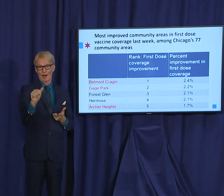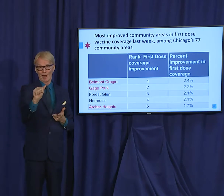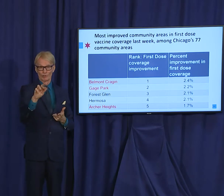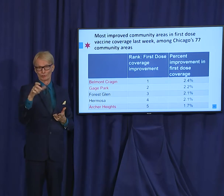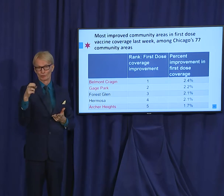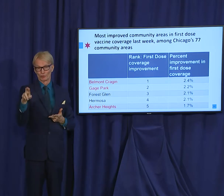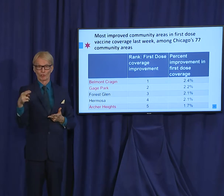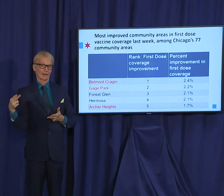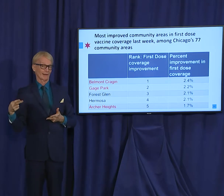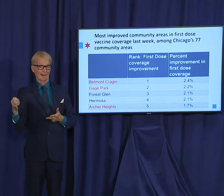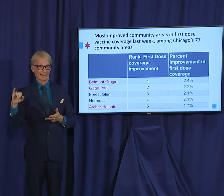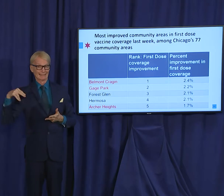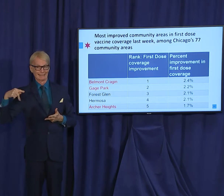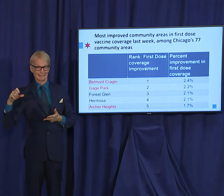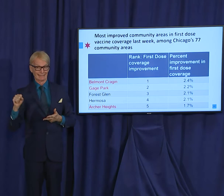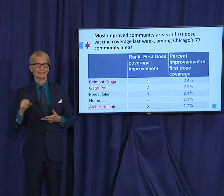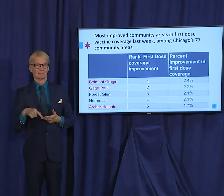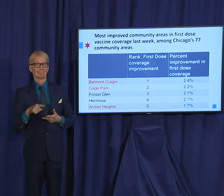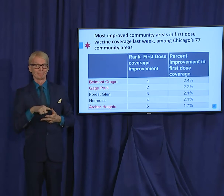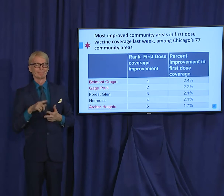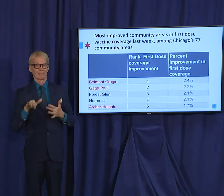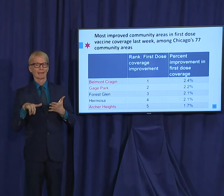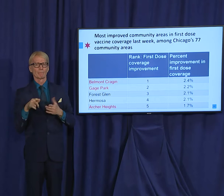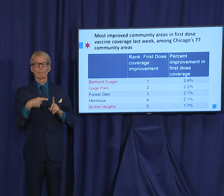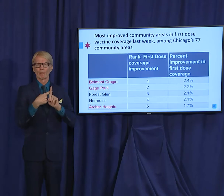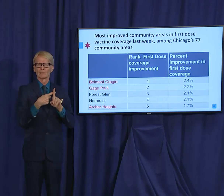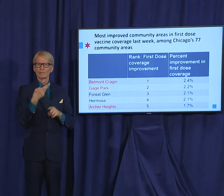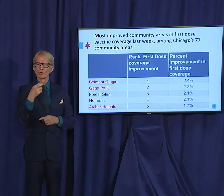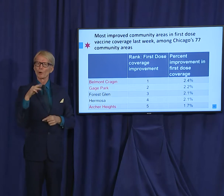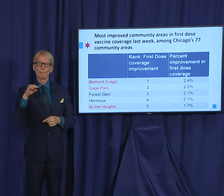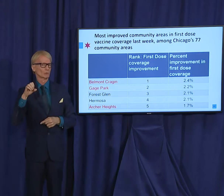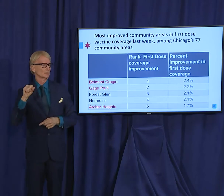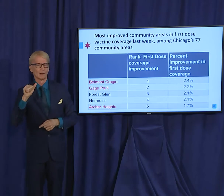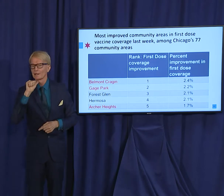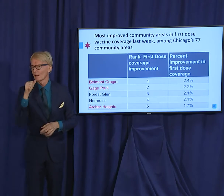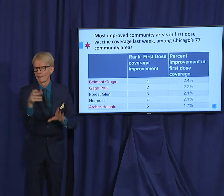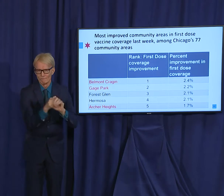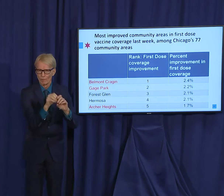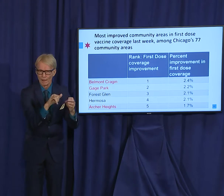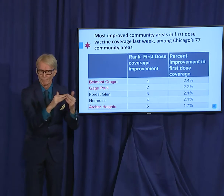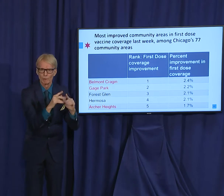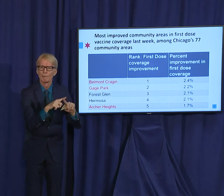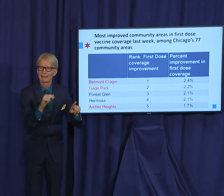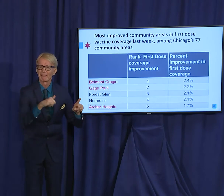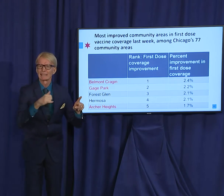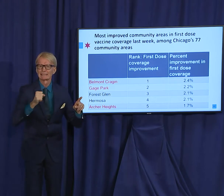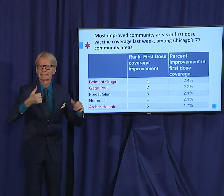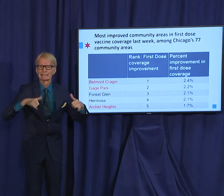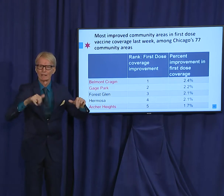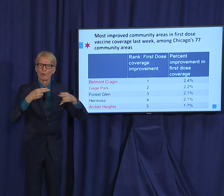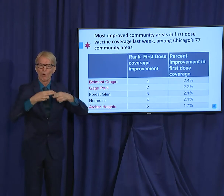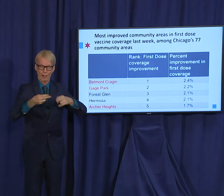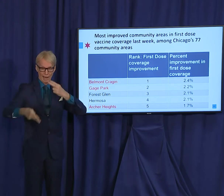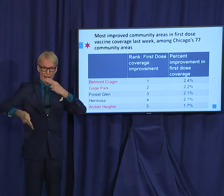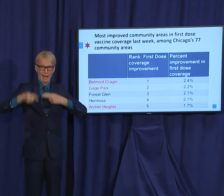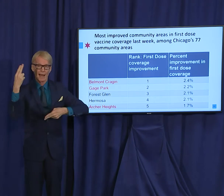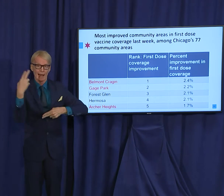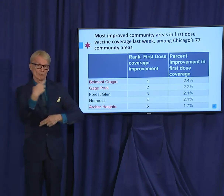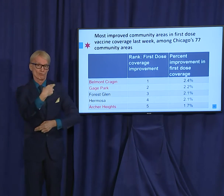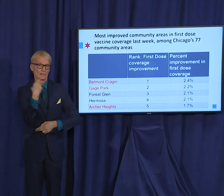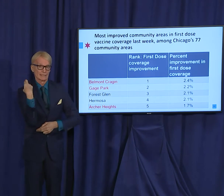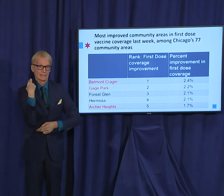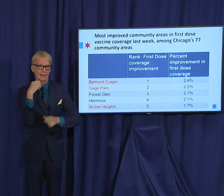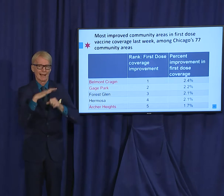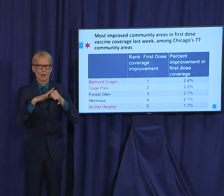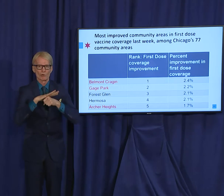I'll also note that Hermosa, although it is not one of the Protect Chicago Plus communities, it is in our higher risk area